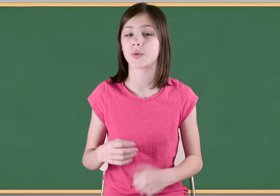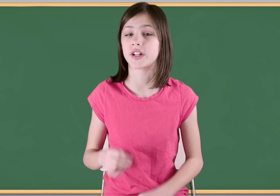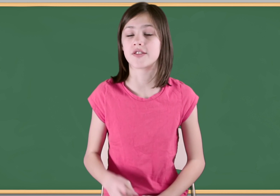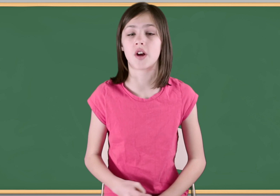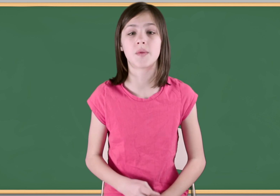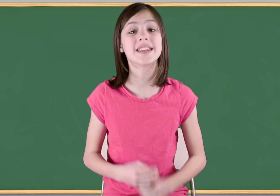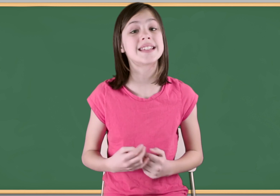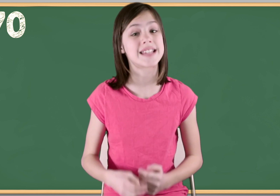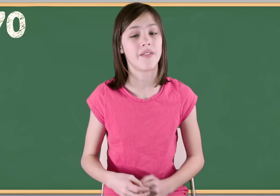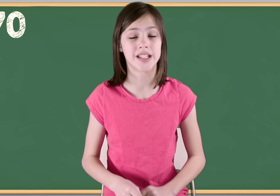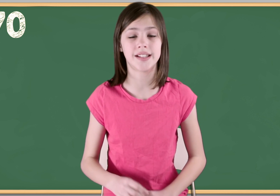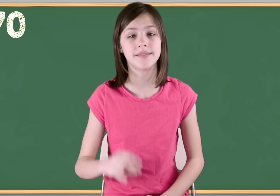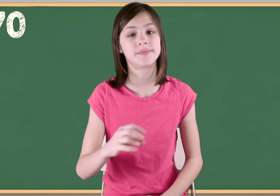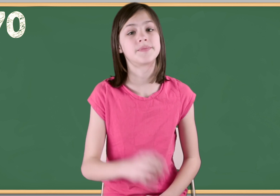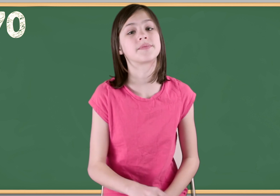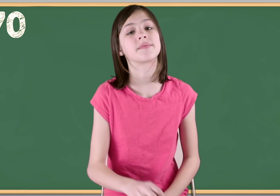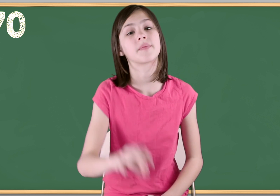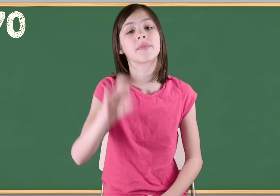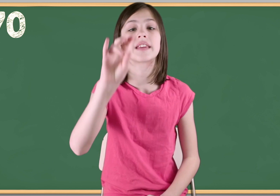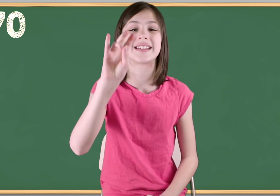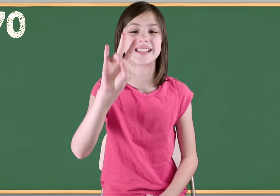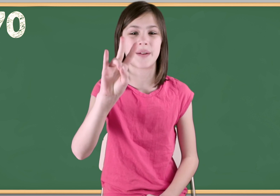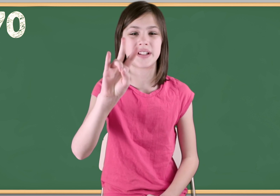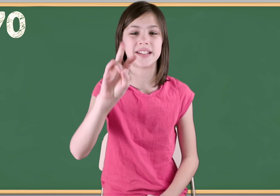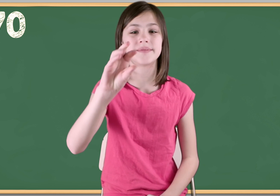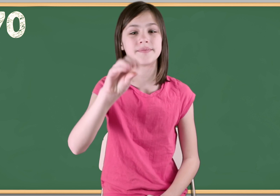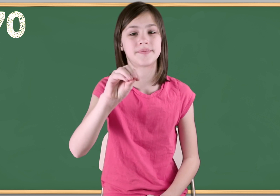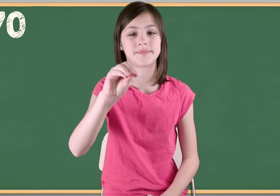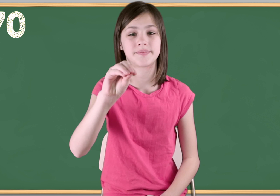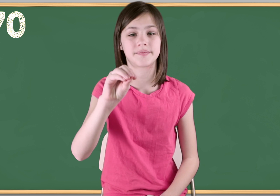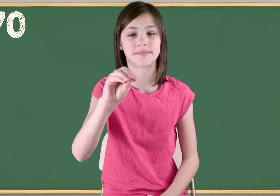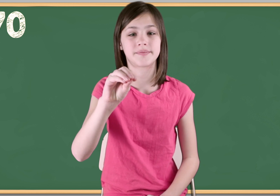we're going to start with 70, 70,